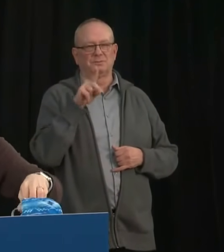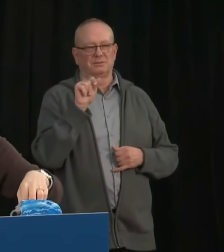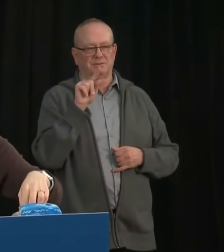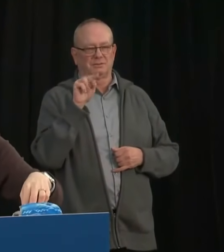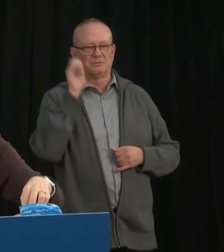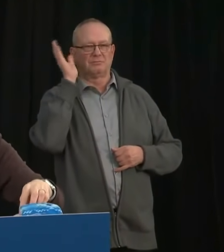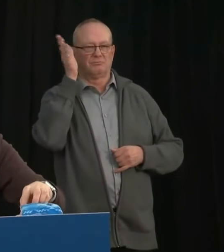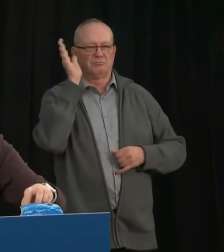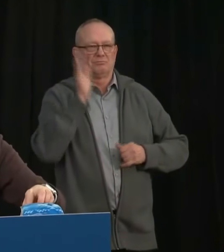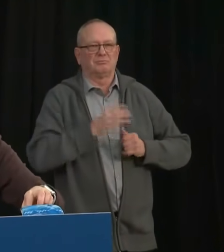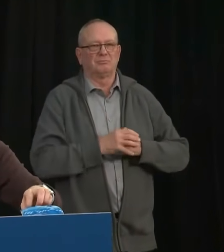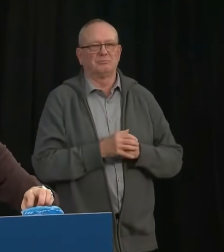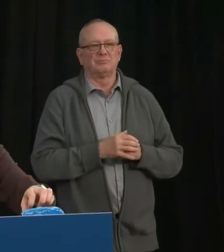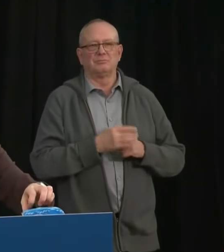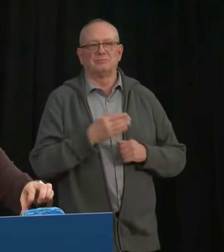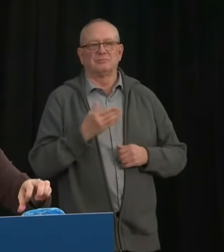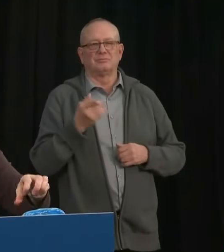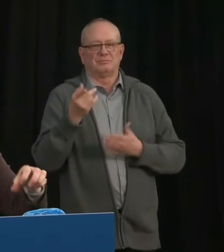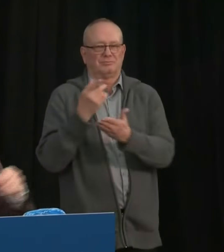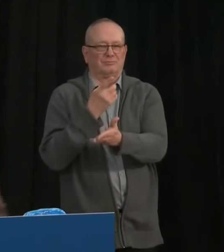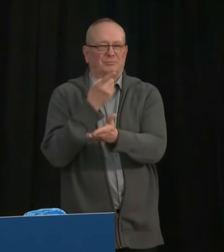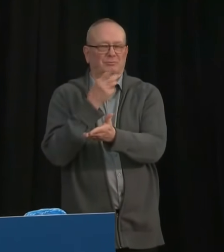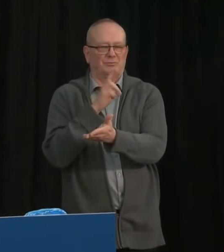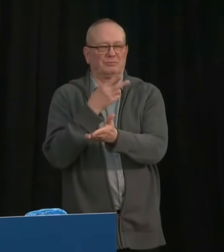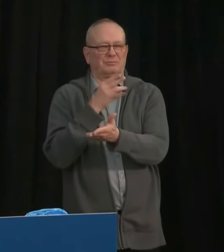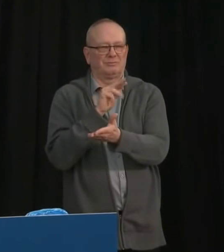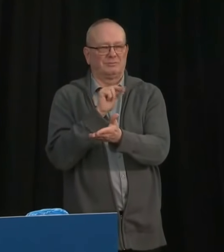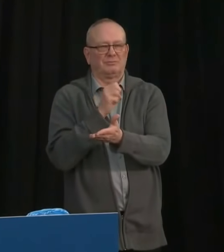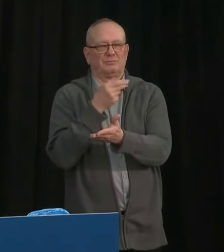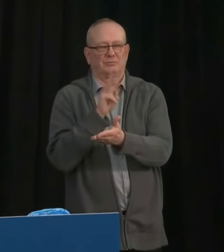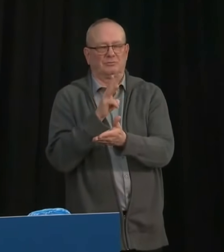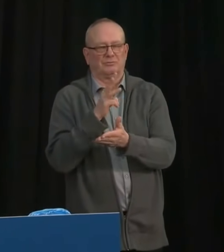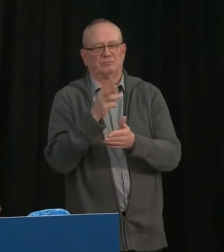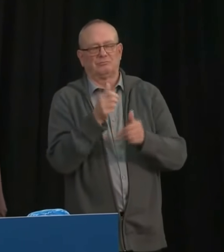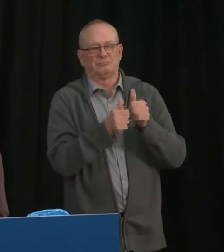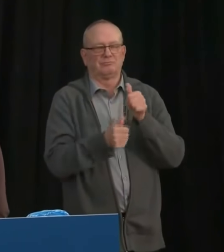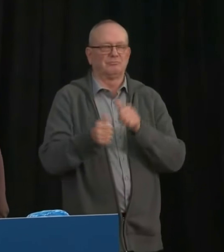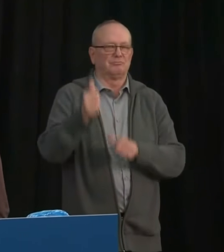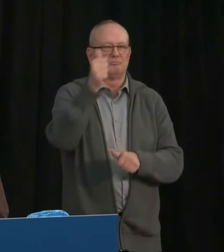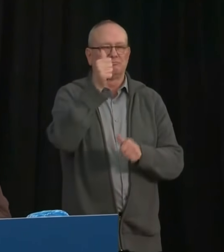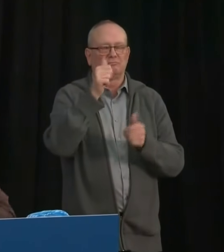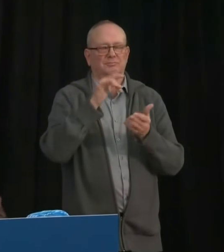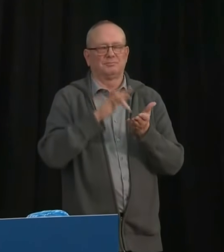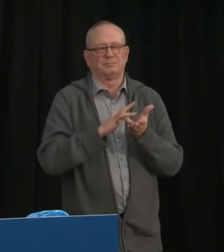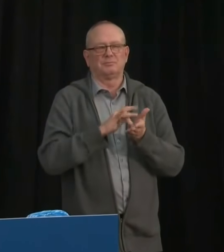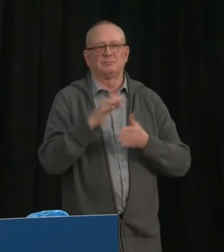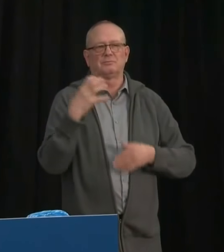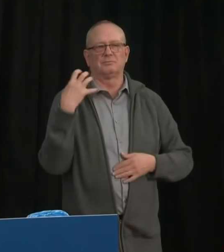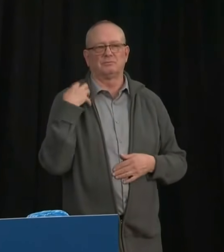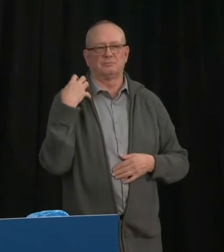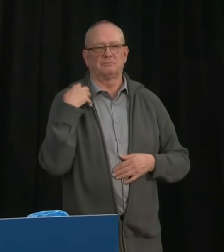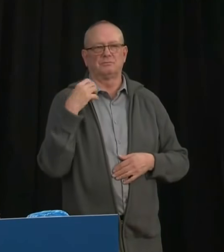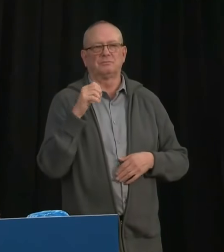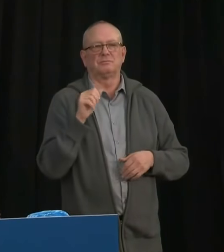Chief Medical Officer of Health for the province. Dr. Hinshaw will provide a brief update, and then we will open the floor to questions.